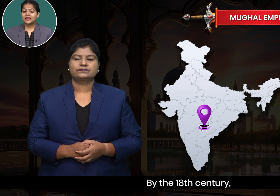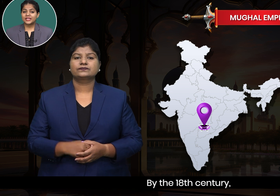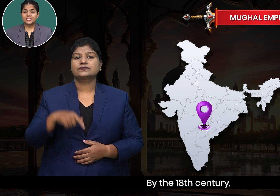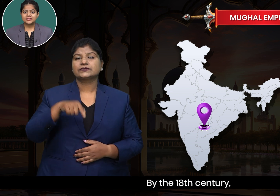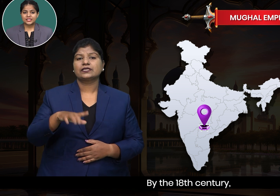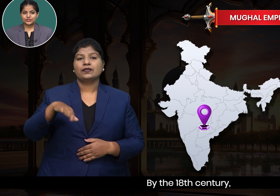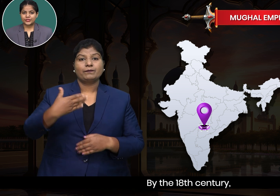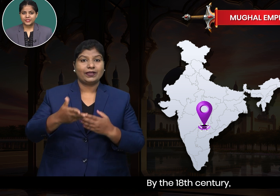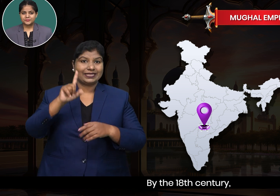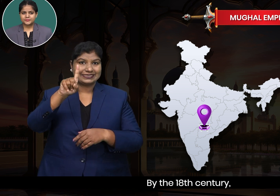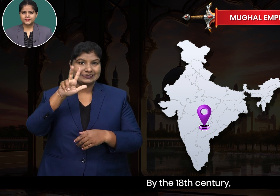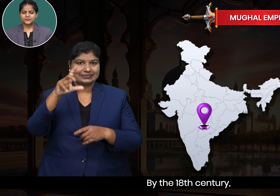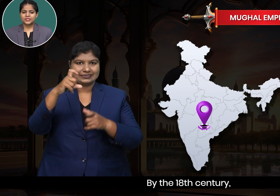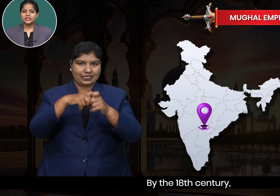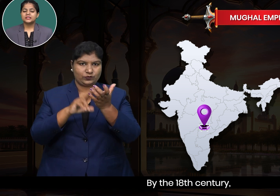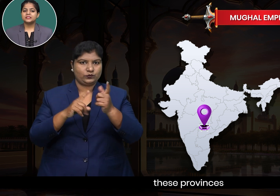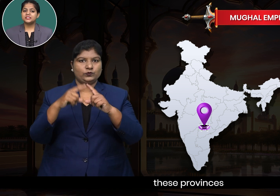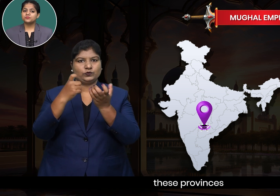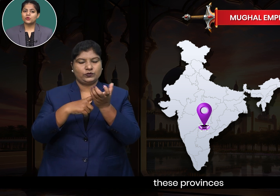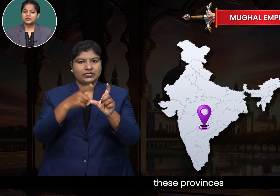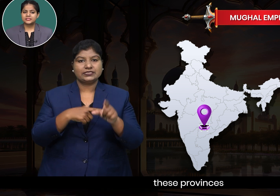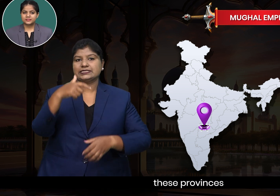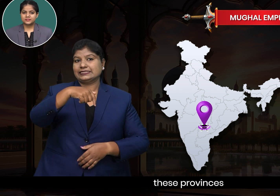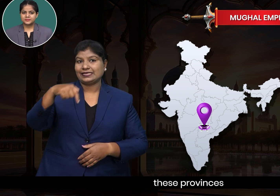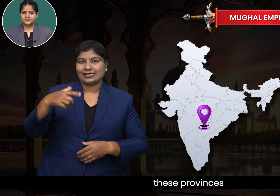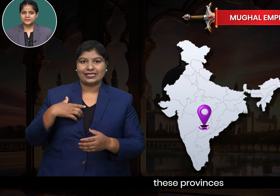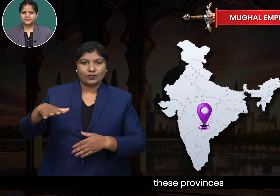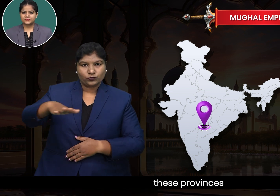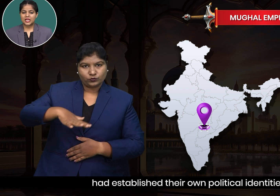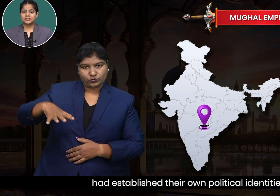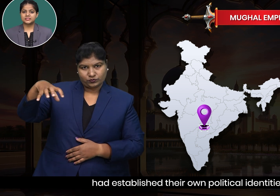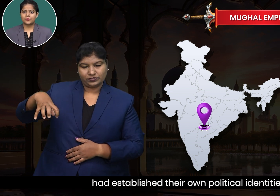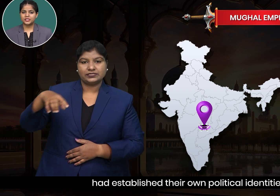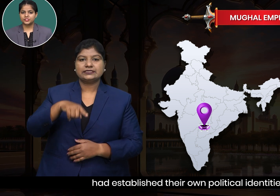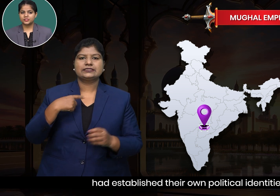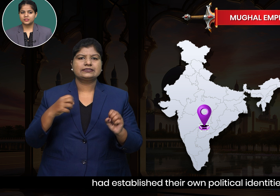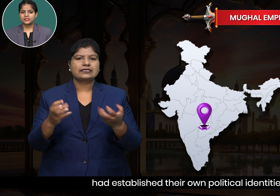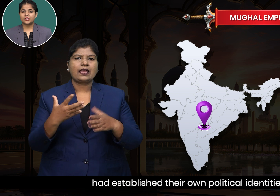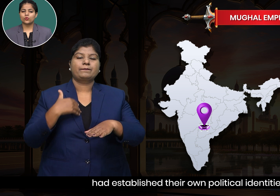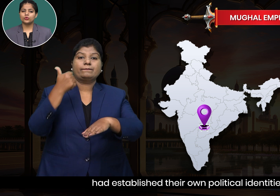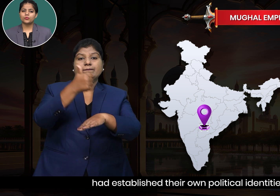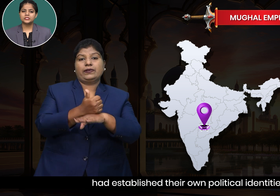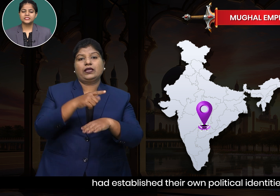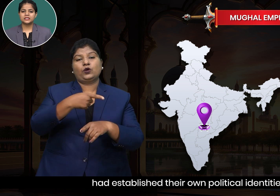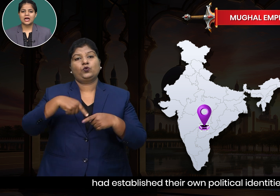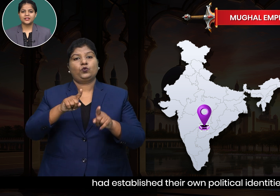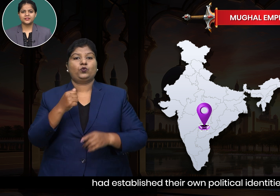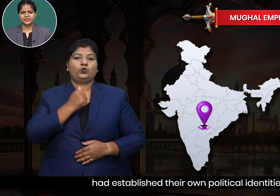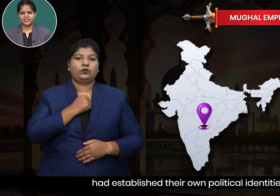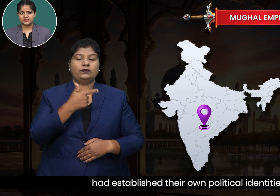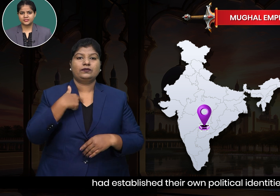By the 18th century, these provinces had established their own